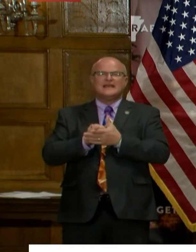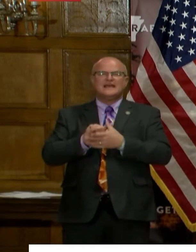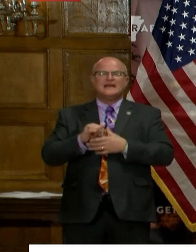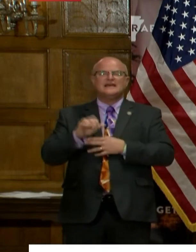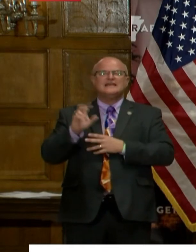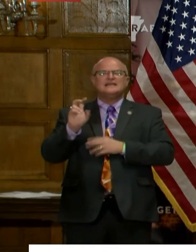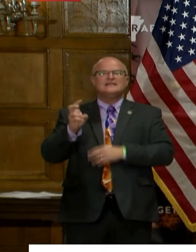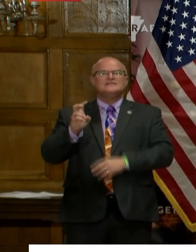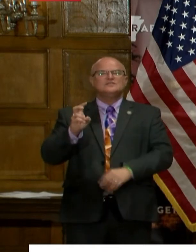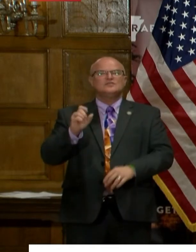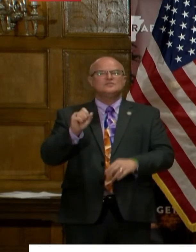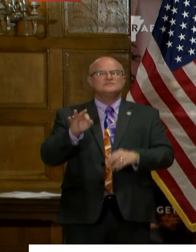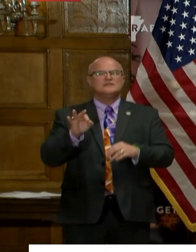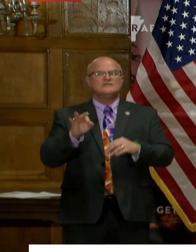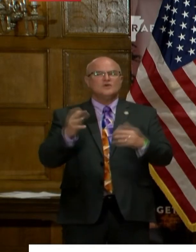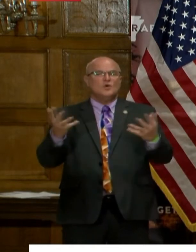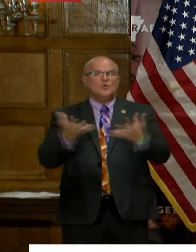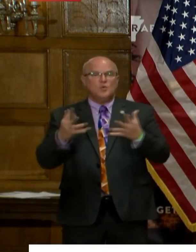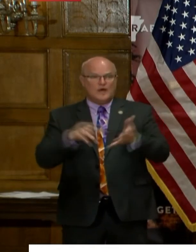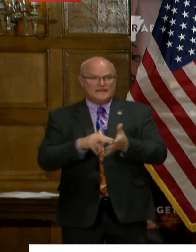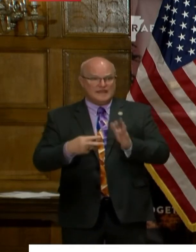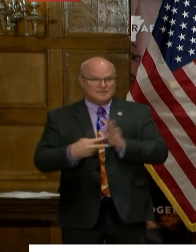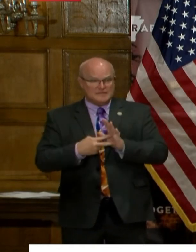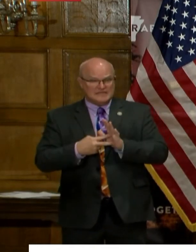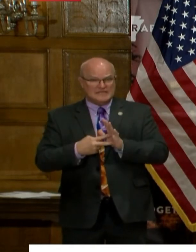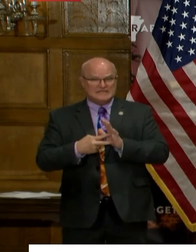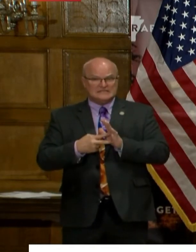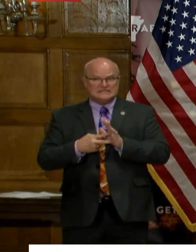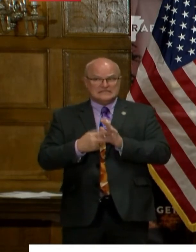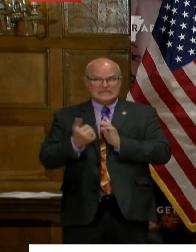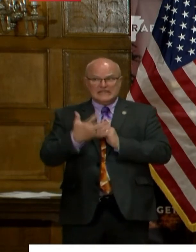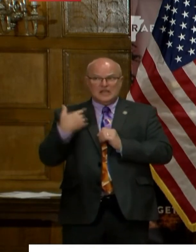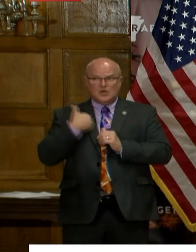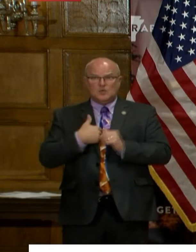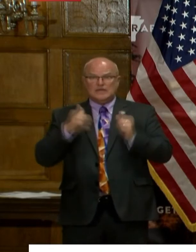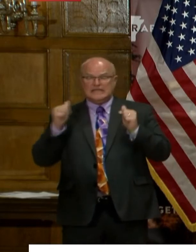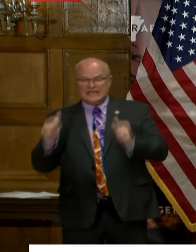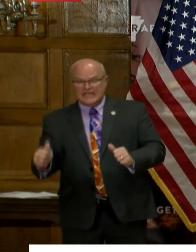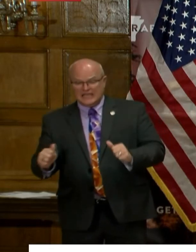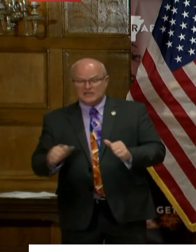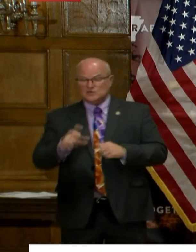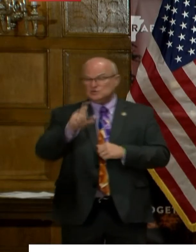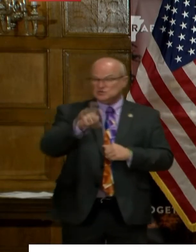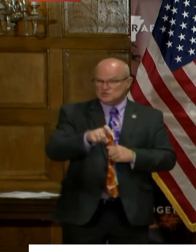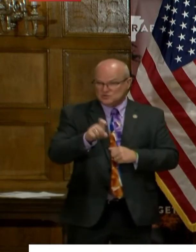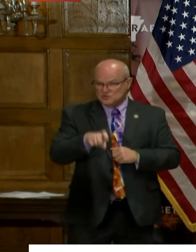in terms of what that means and is there anything that we can or should do.